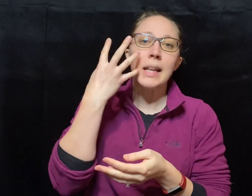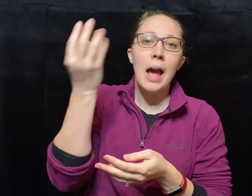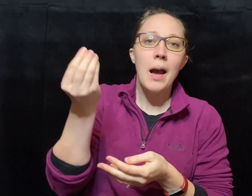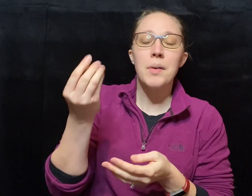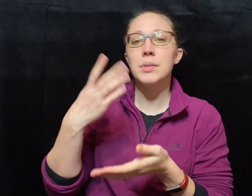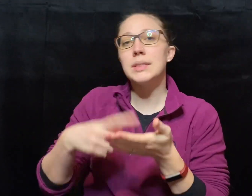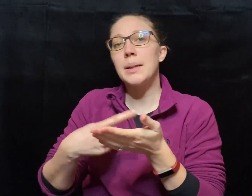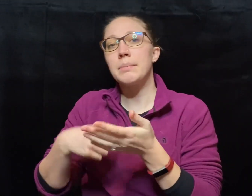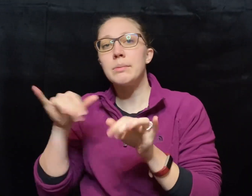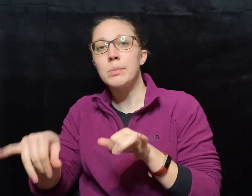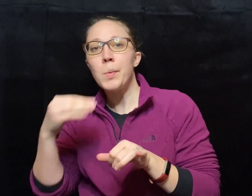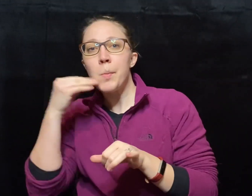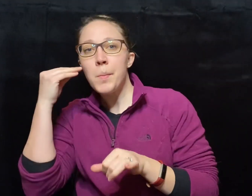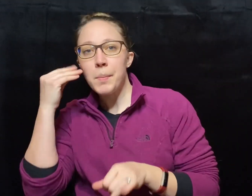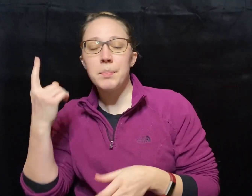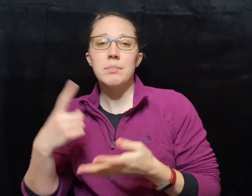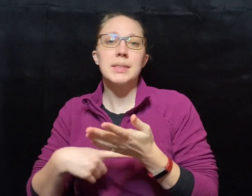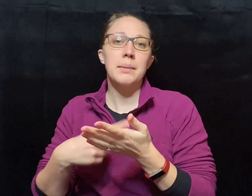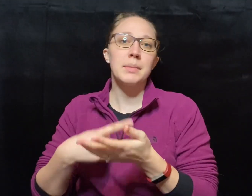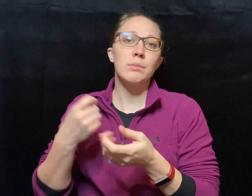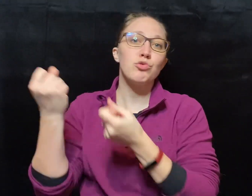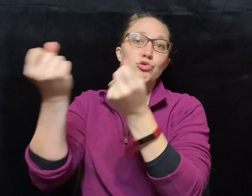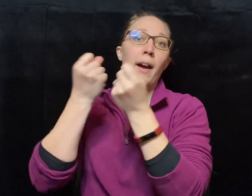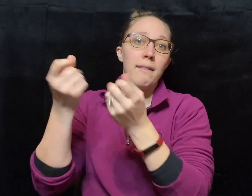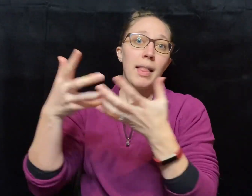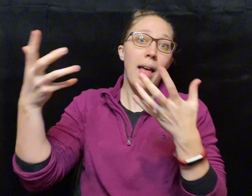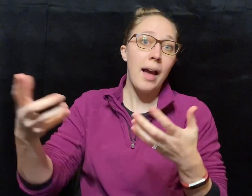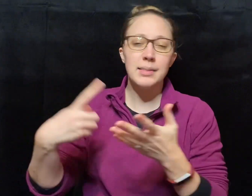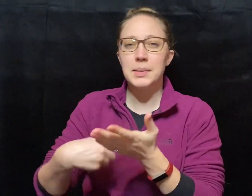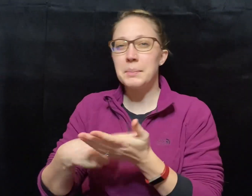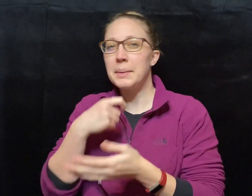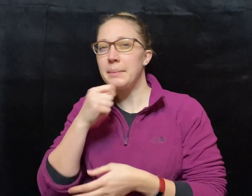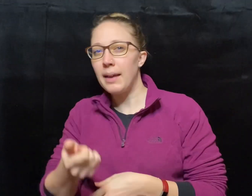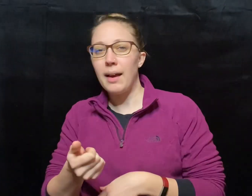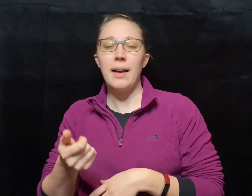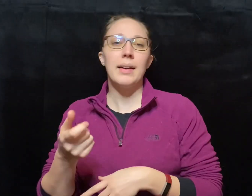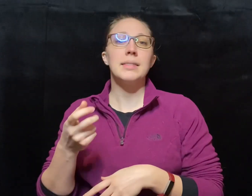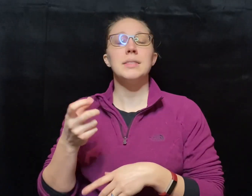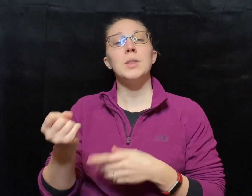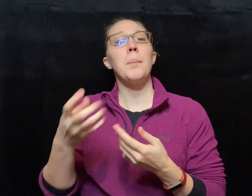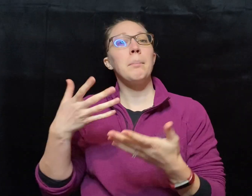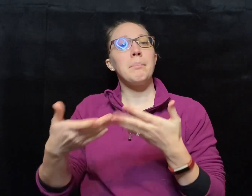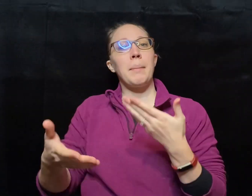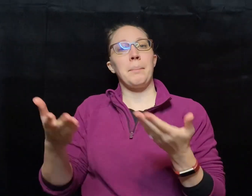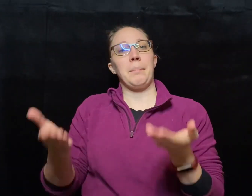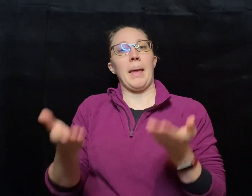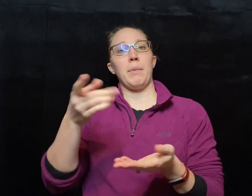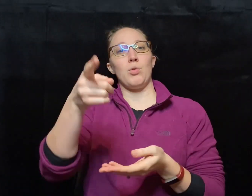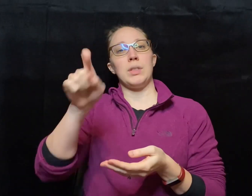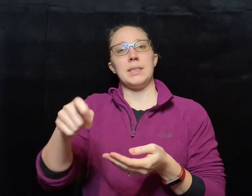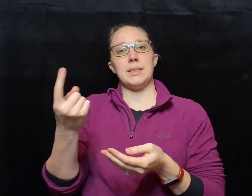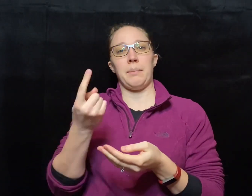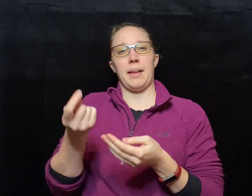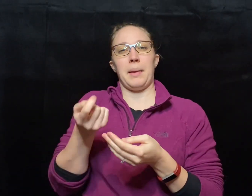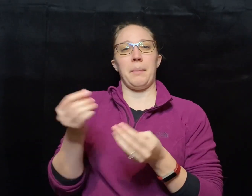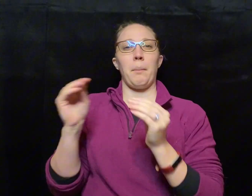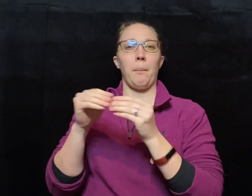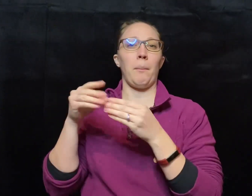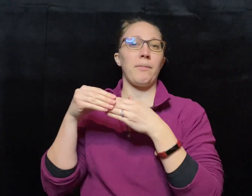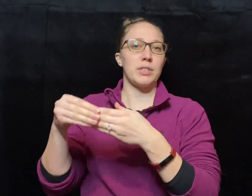maybe that's going to be the better route for you. So for example, maybe you go out to eat some months, maybe you don't, maybe you drive more some months